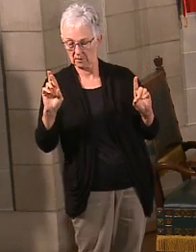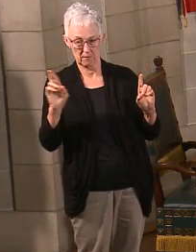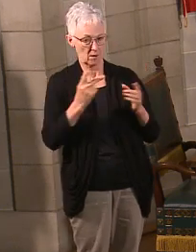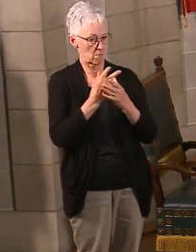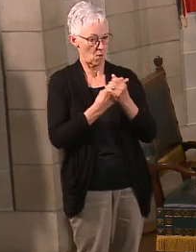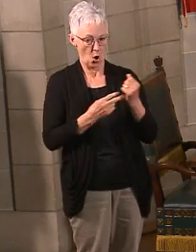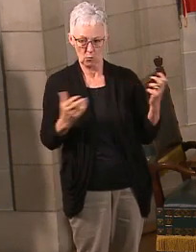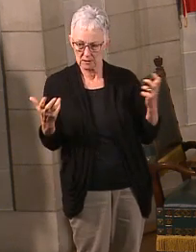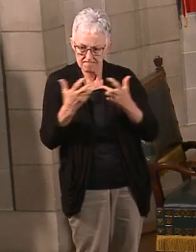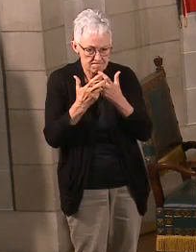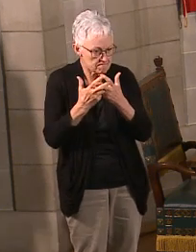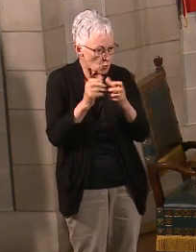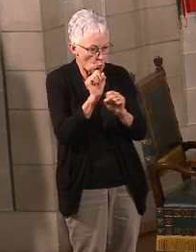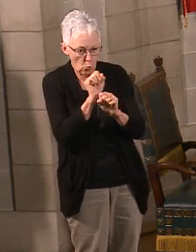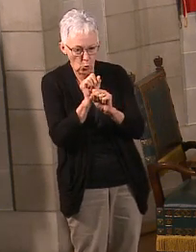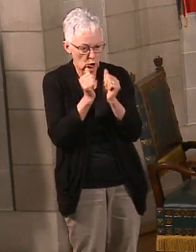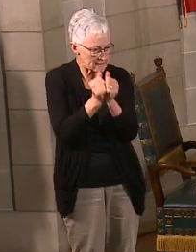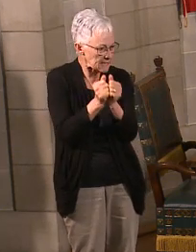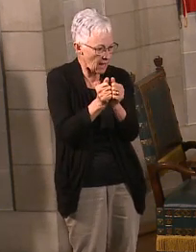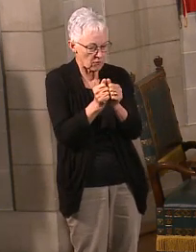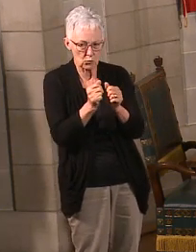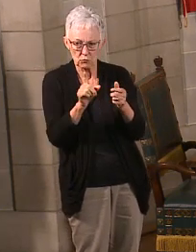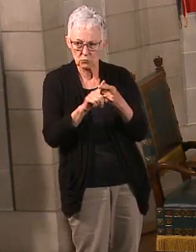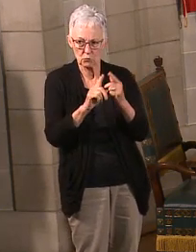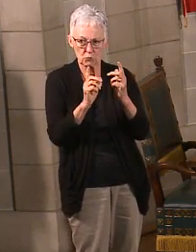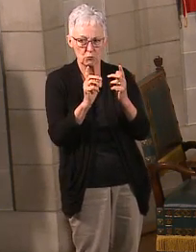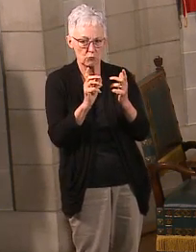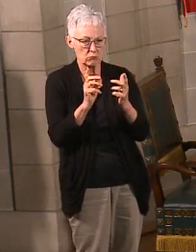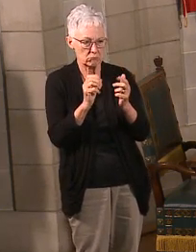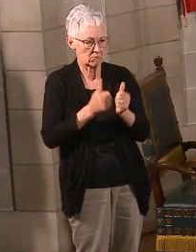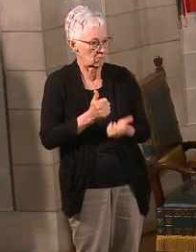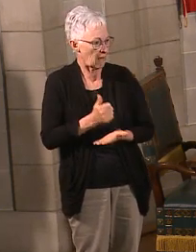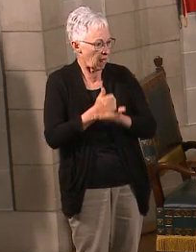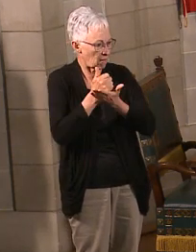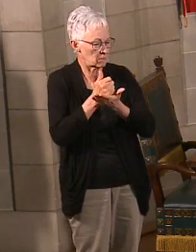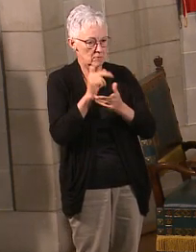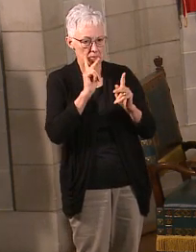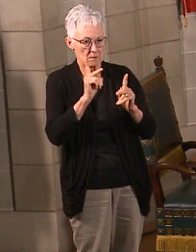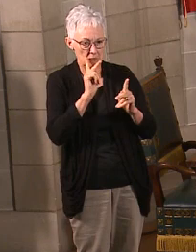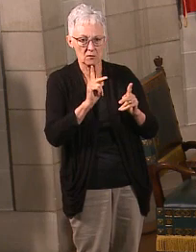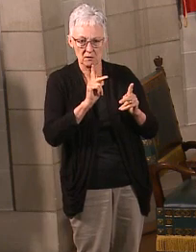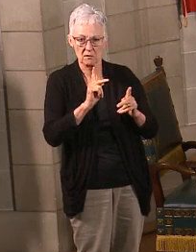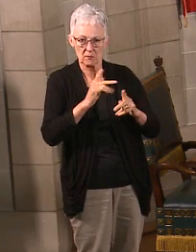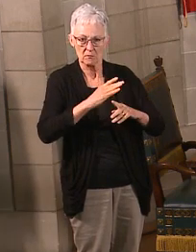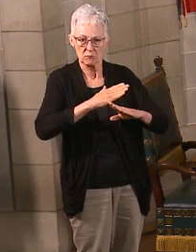that some people have used this to push their agendas, whether it's vote all by mail or